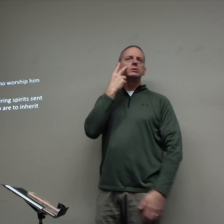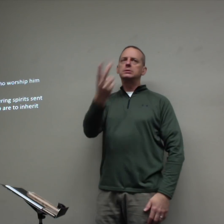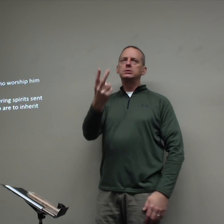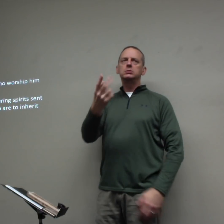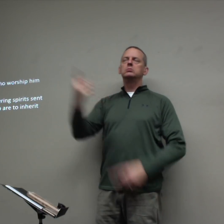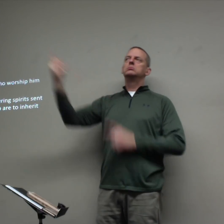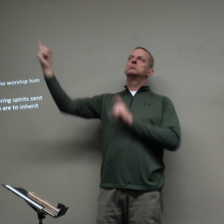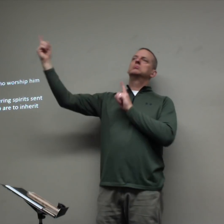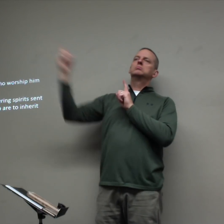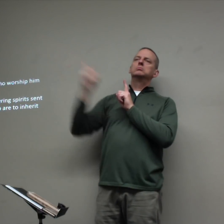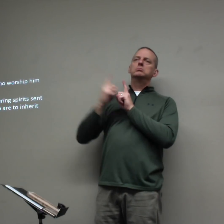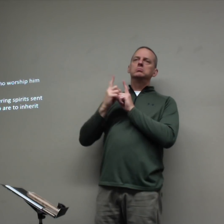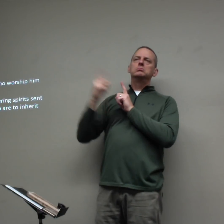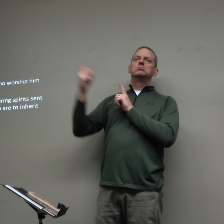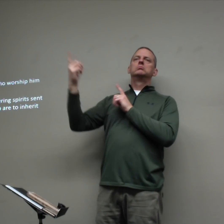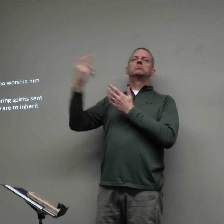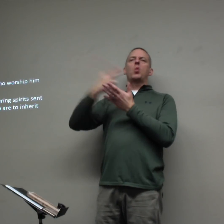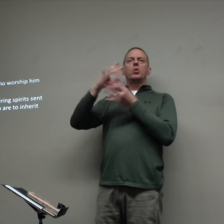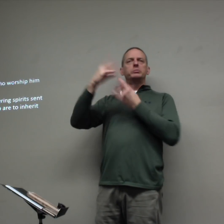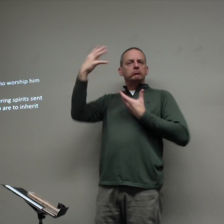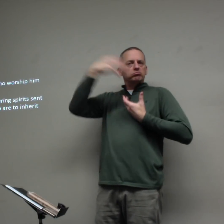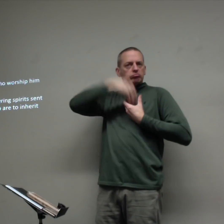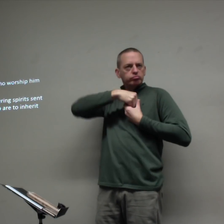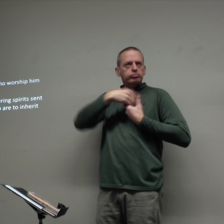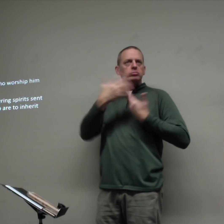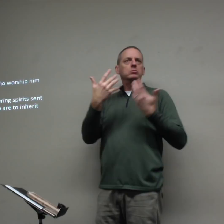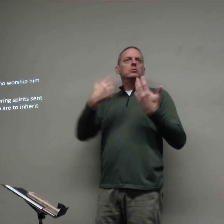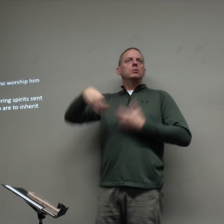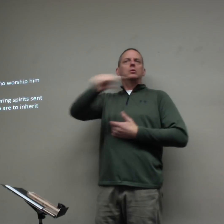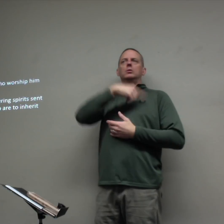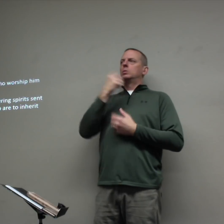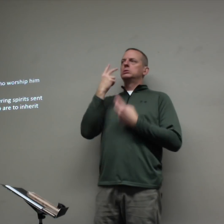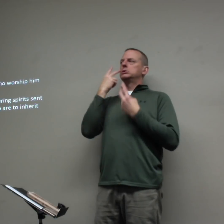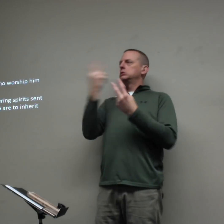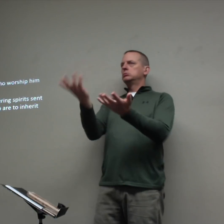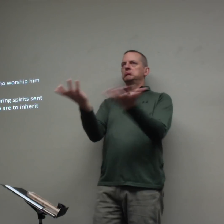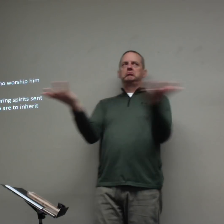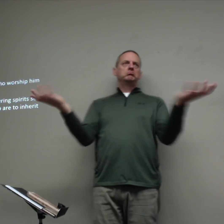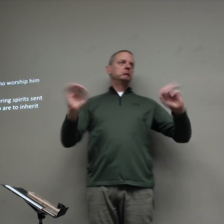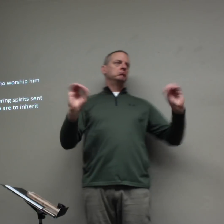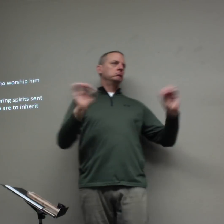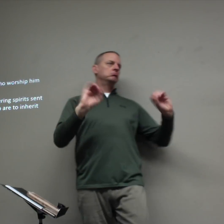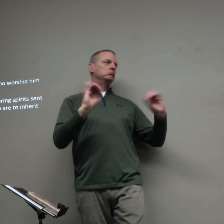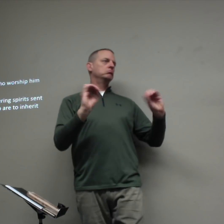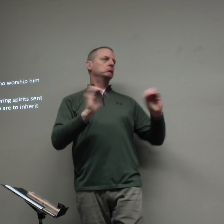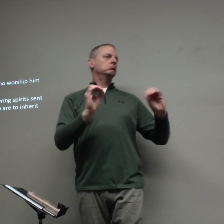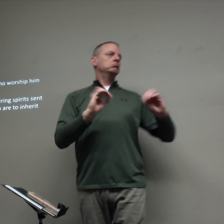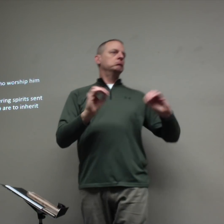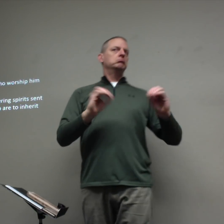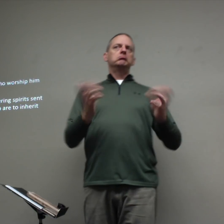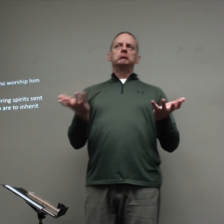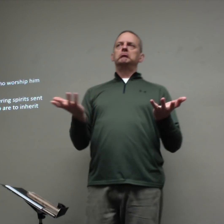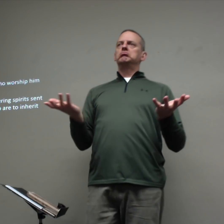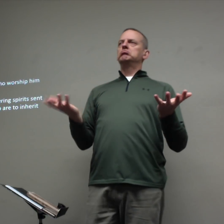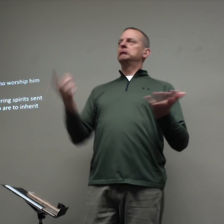We don't see him. He comes to us. He is involved with us. We don't see him. We don't see him in